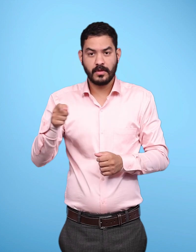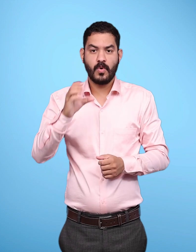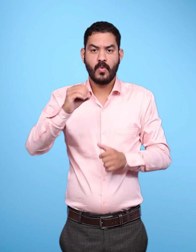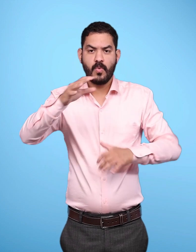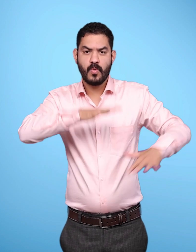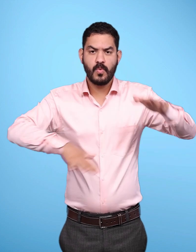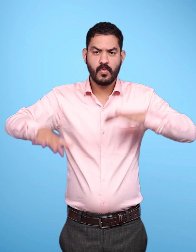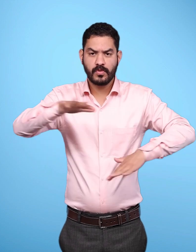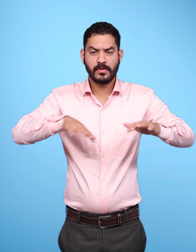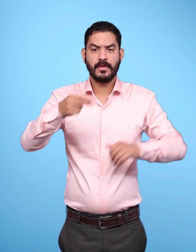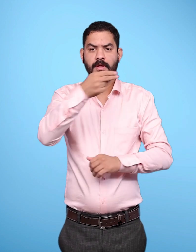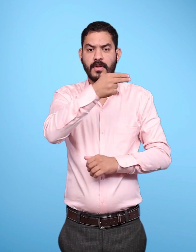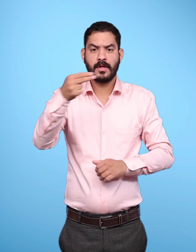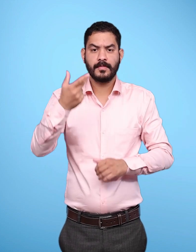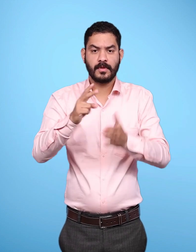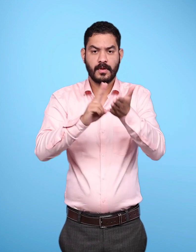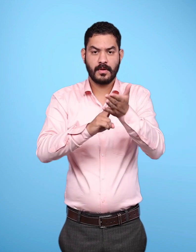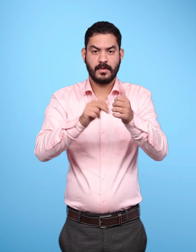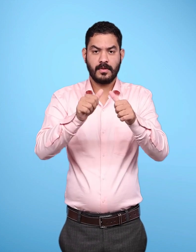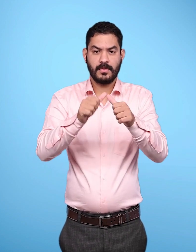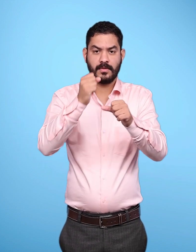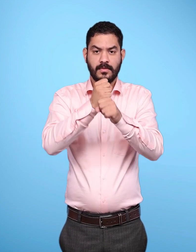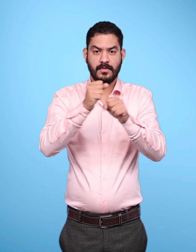And the Nagaram was an organization of merchants.